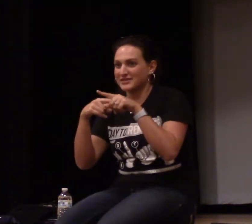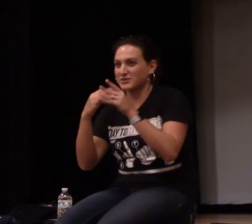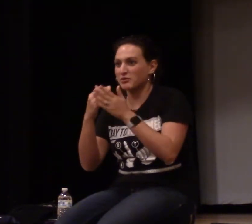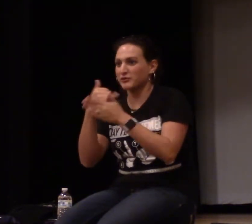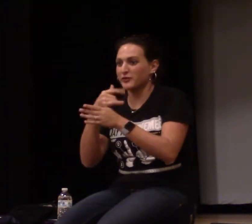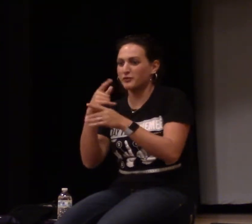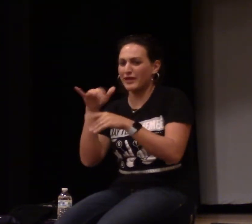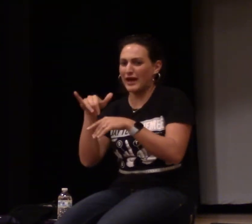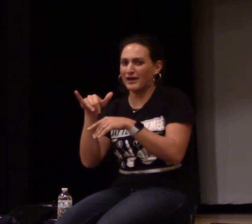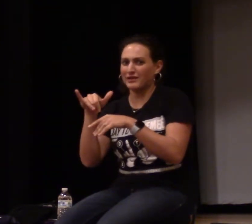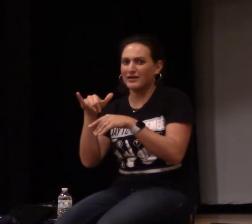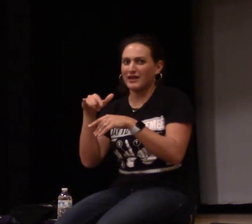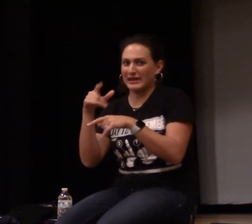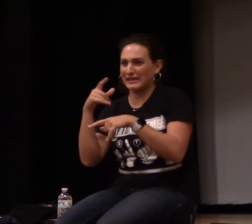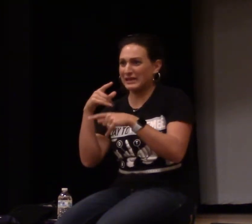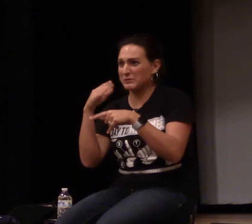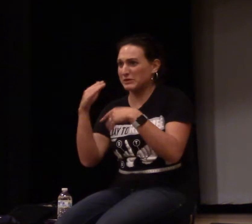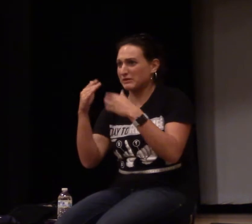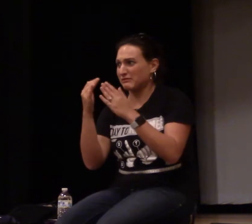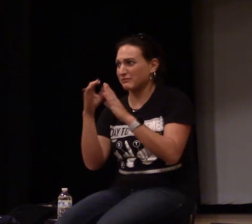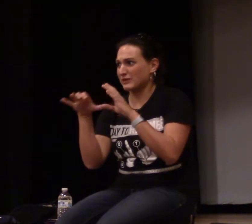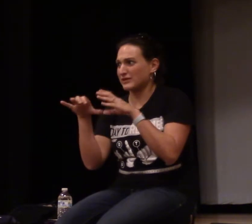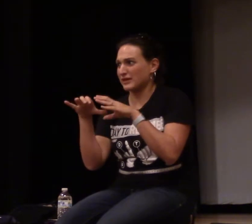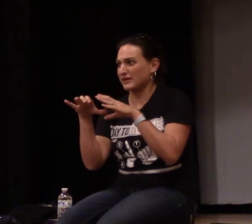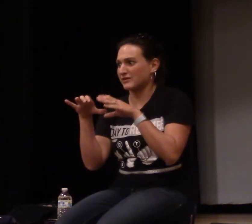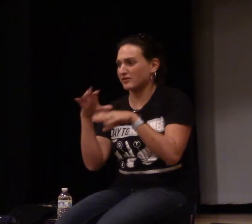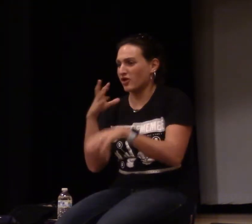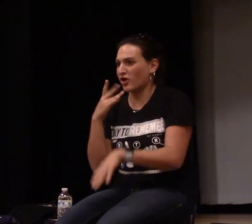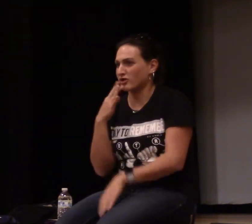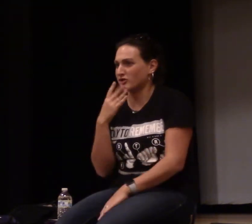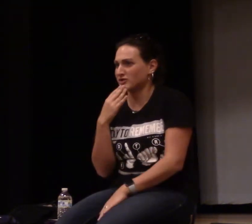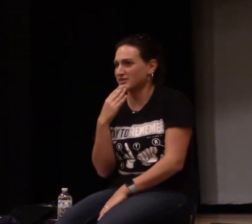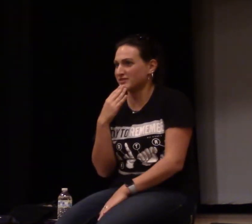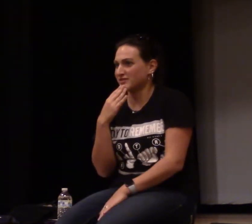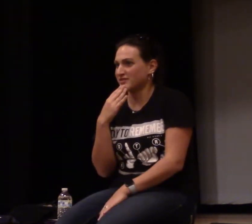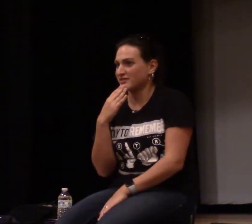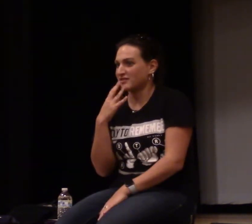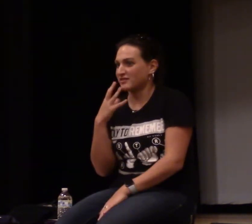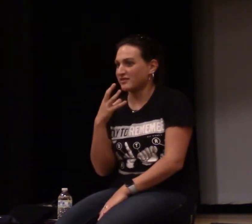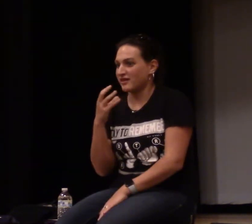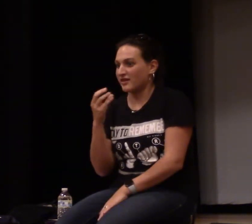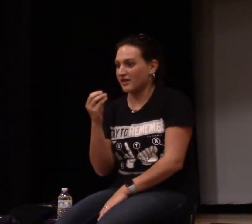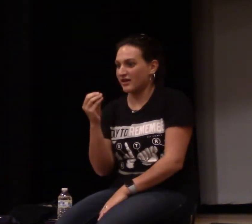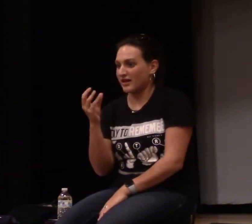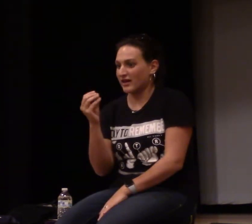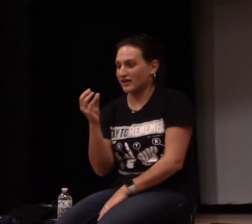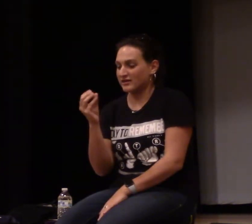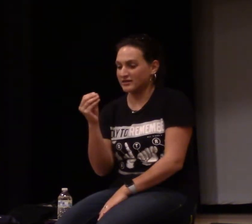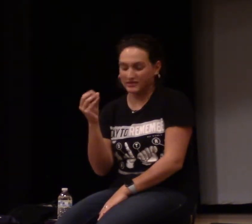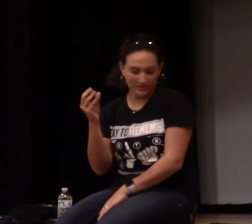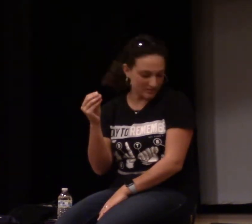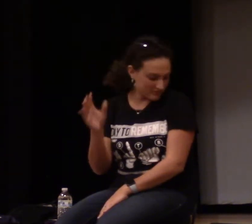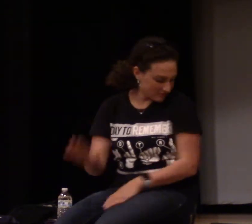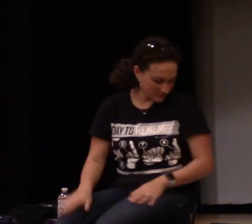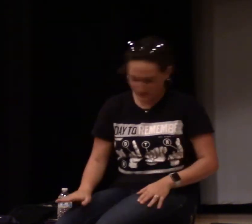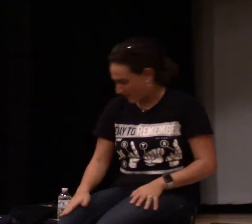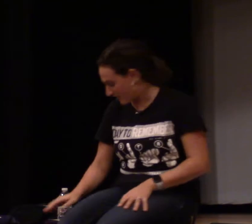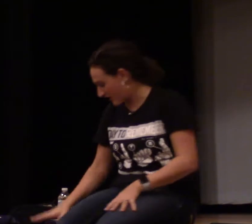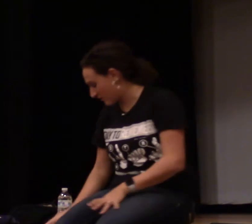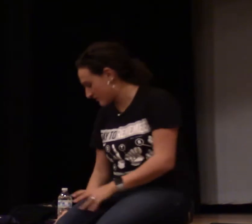we'll review that. And I think we did colors and what was the other thing I wrote